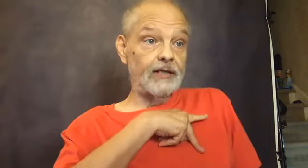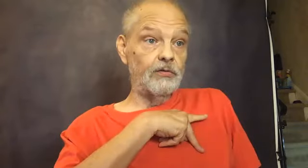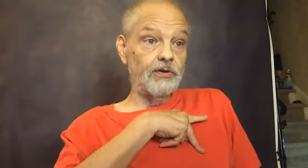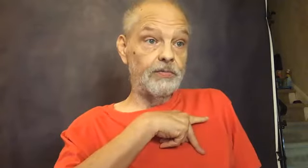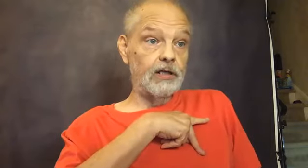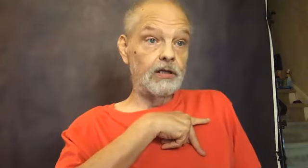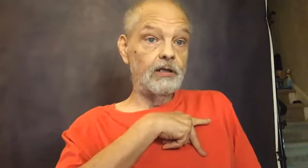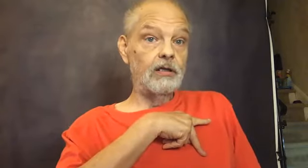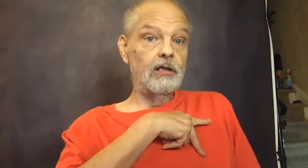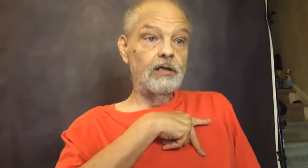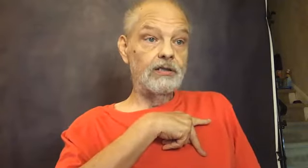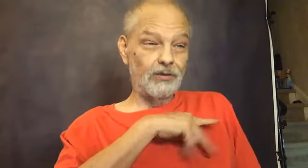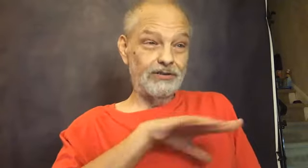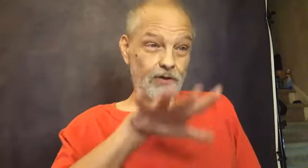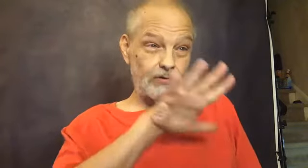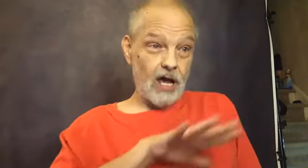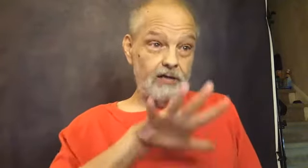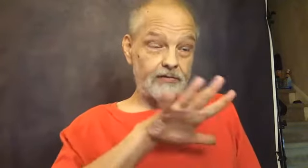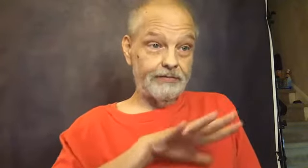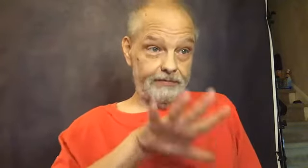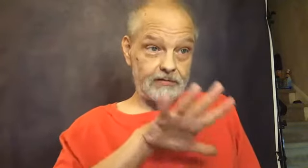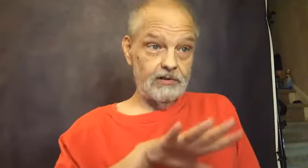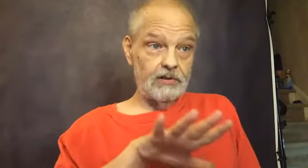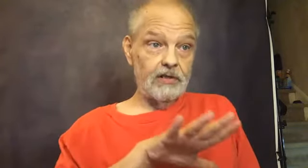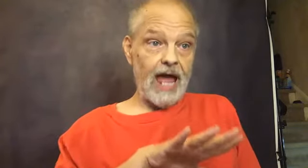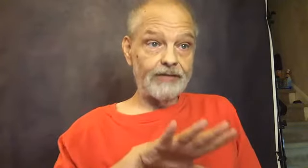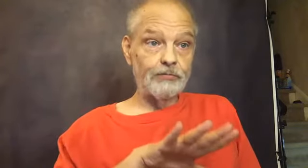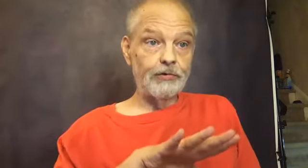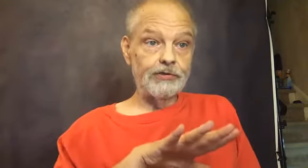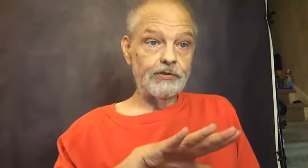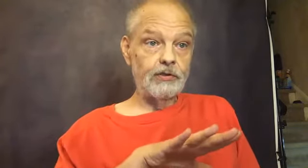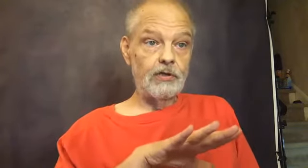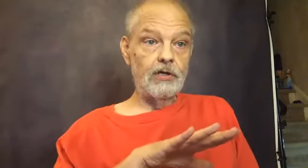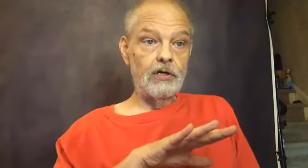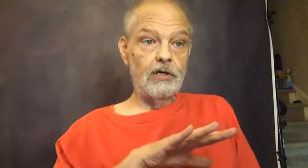with a P. So it's those kind of attributes.